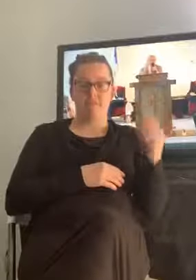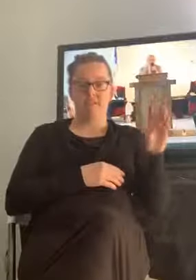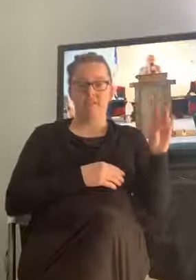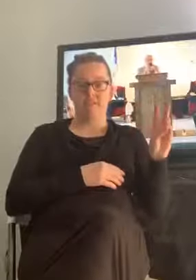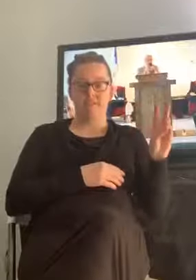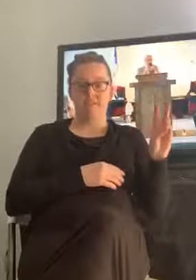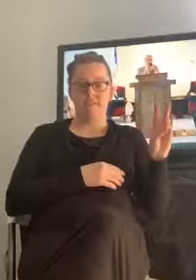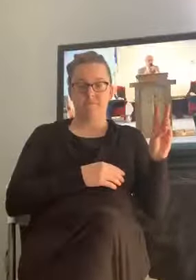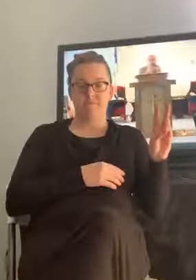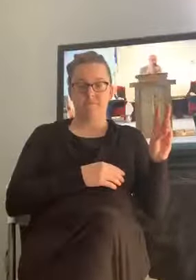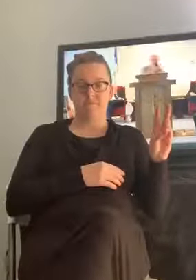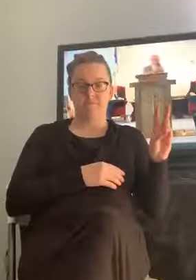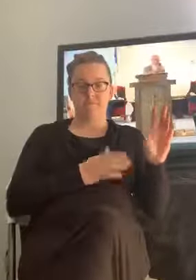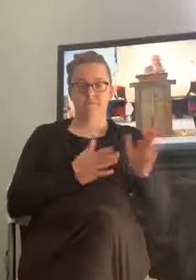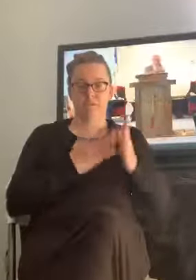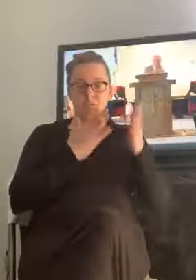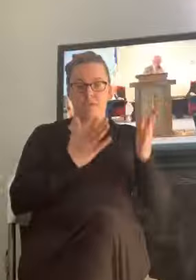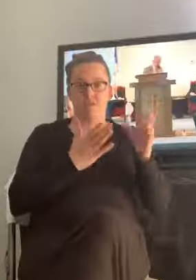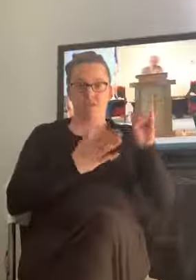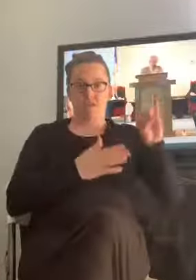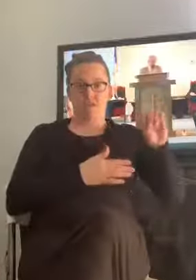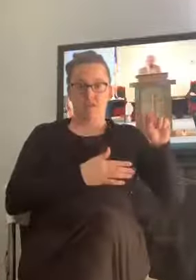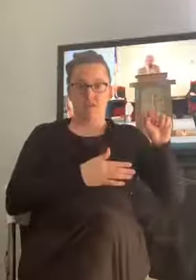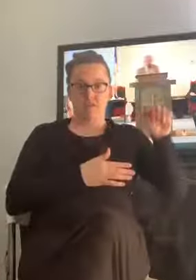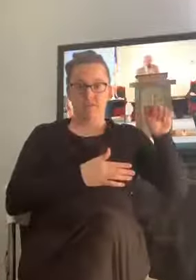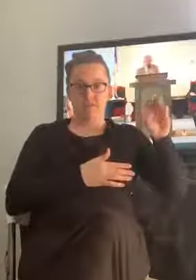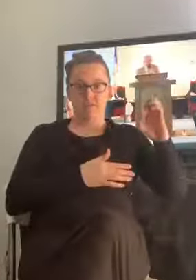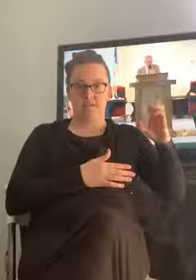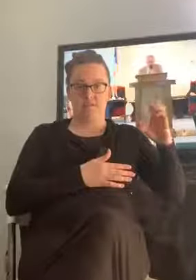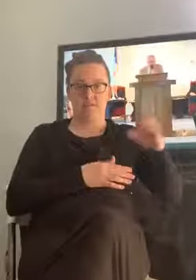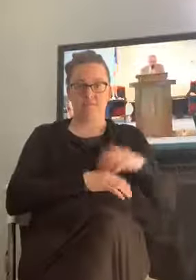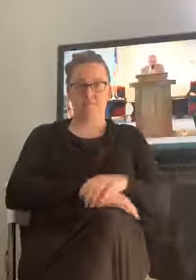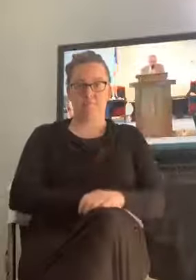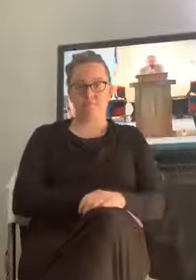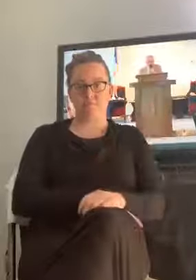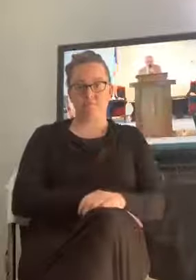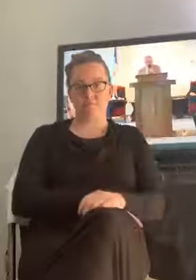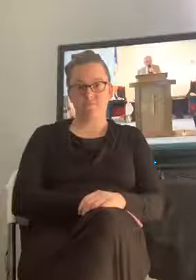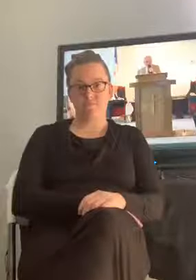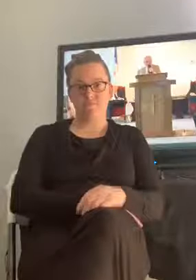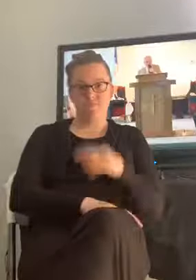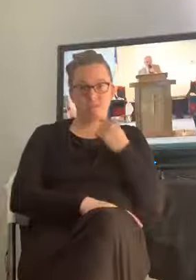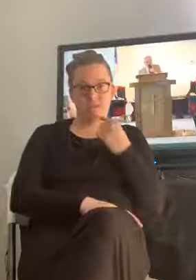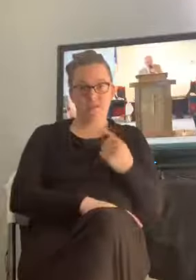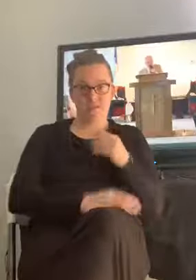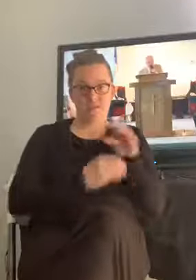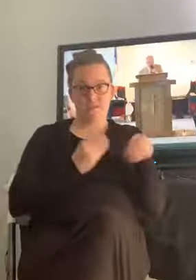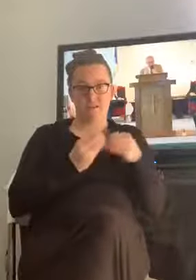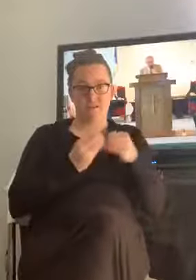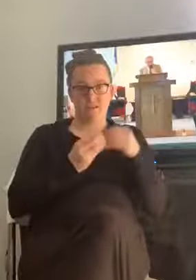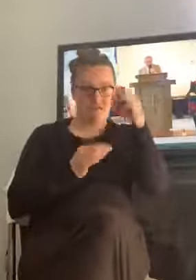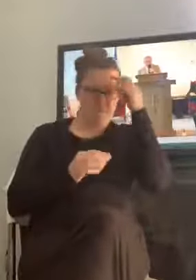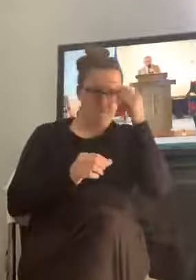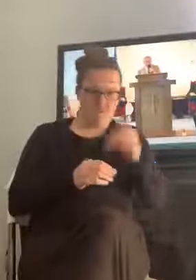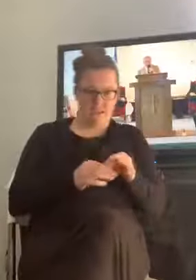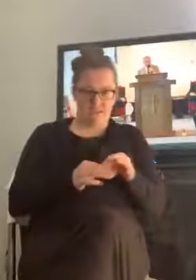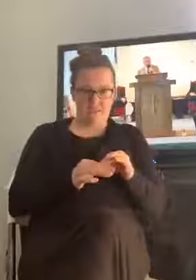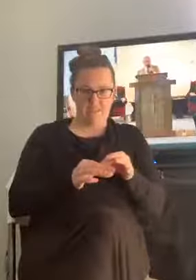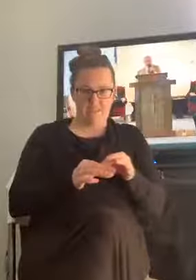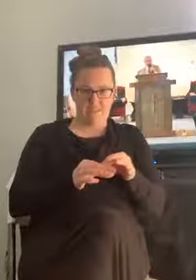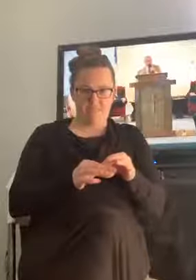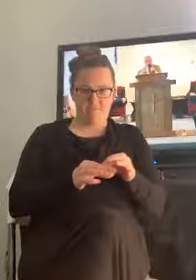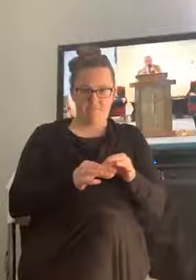him offering Isaac his son. He said about the faith that